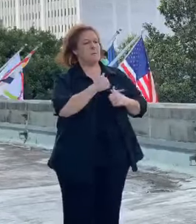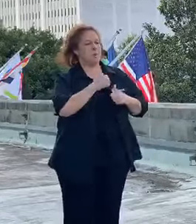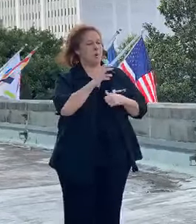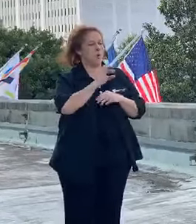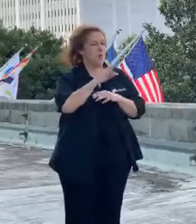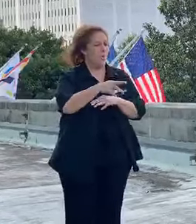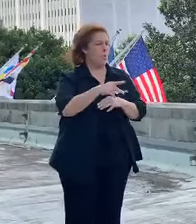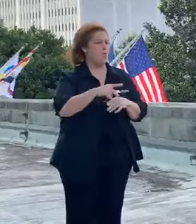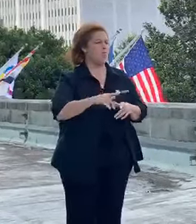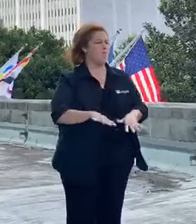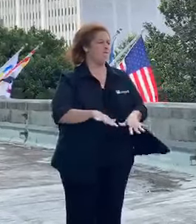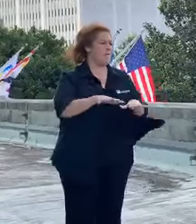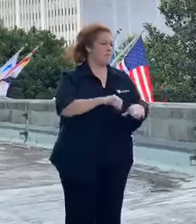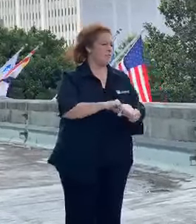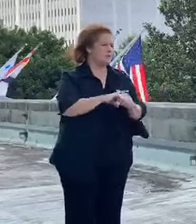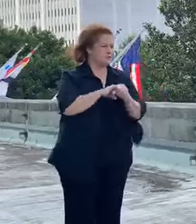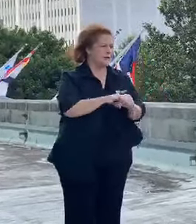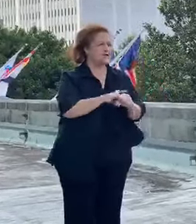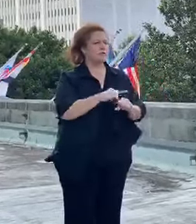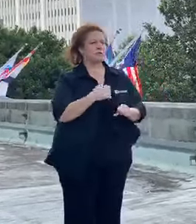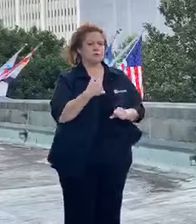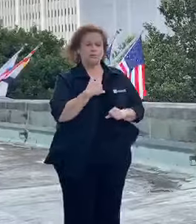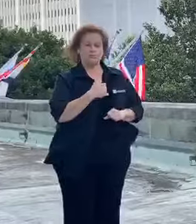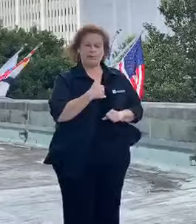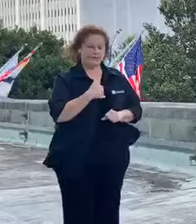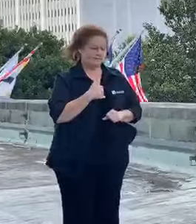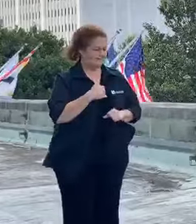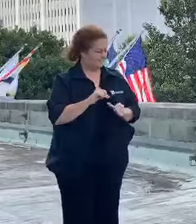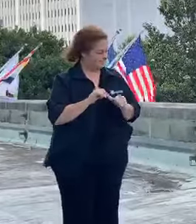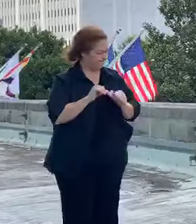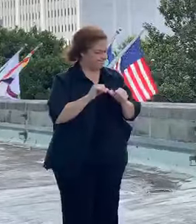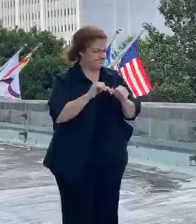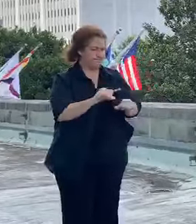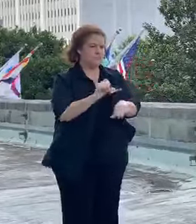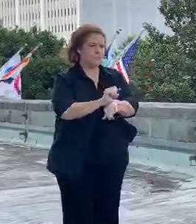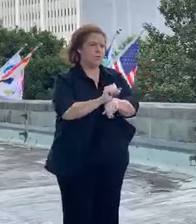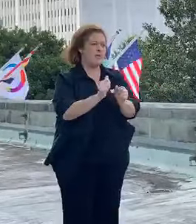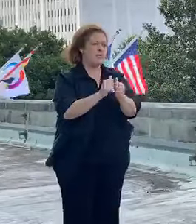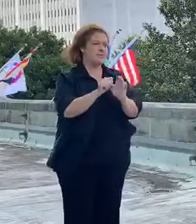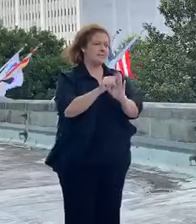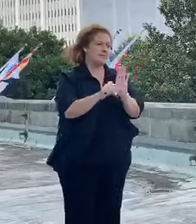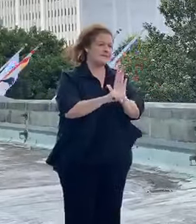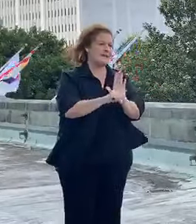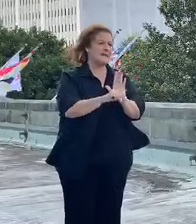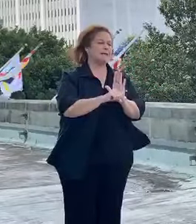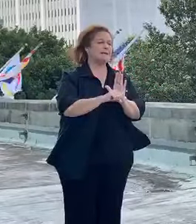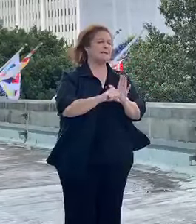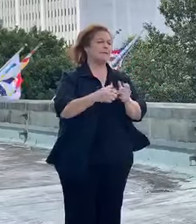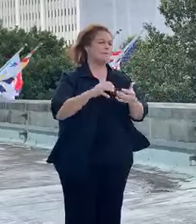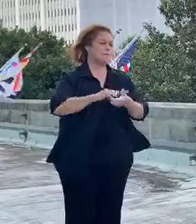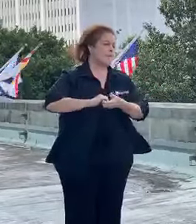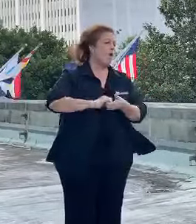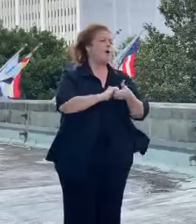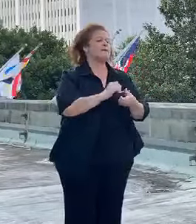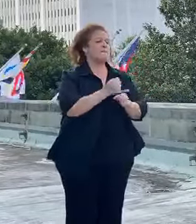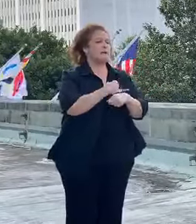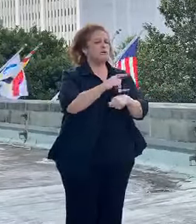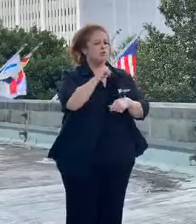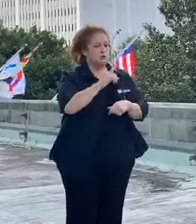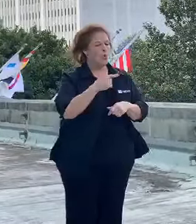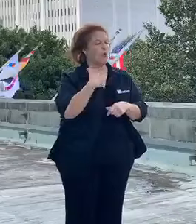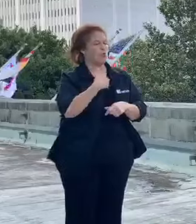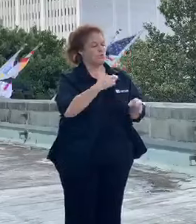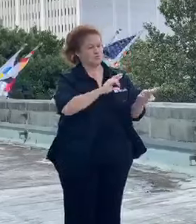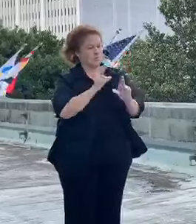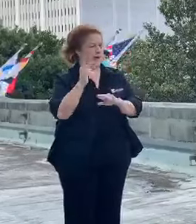Protection Authorities this week. We're full steam ahead, working with our state and federal partners to make sure that we are prepared for